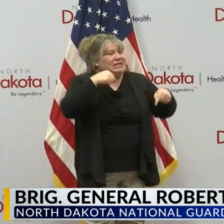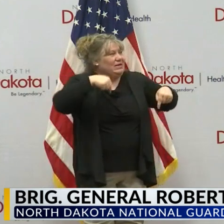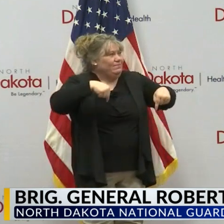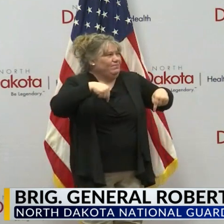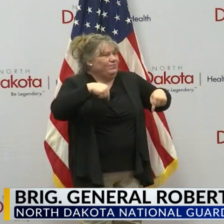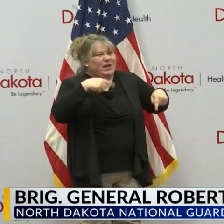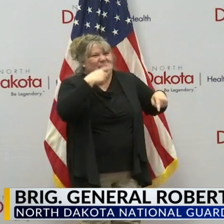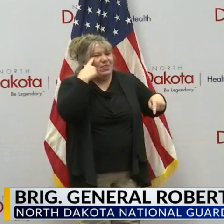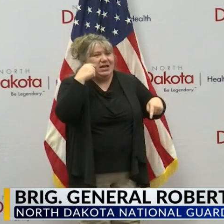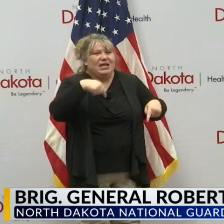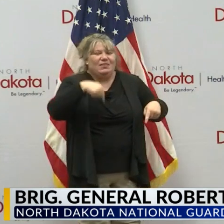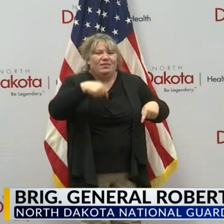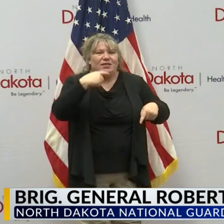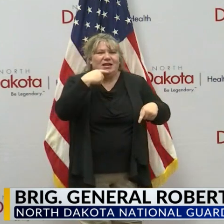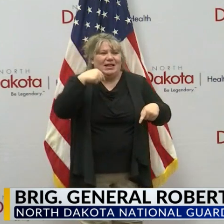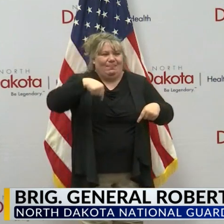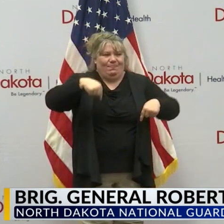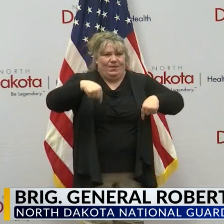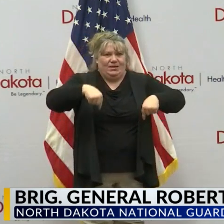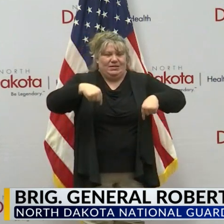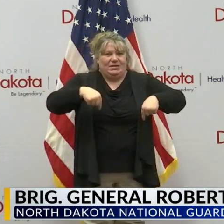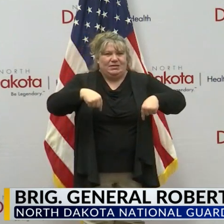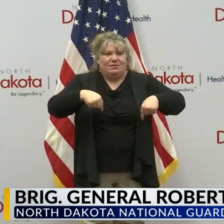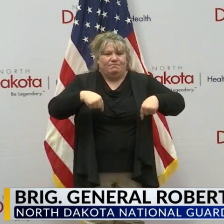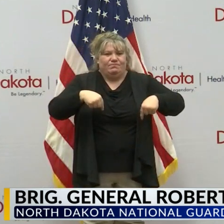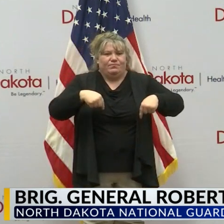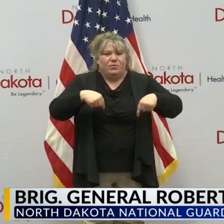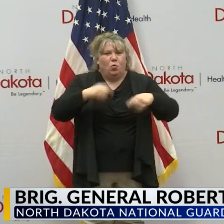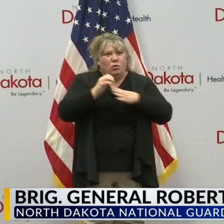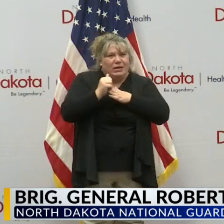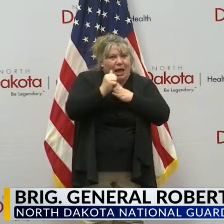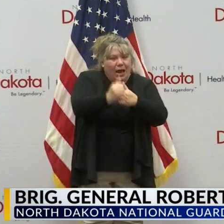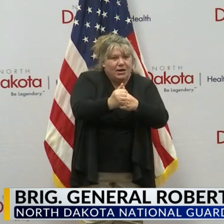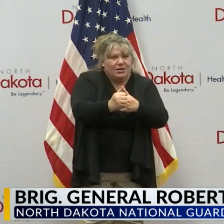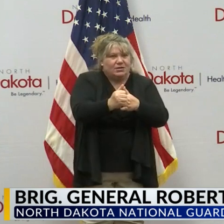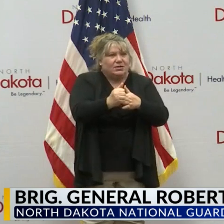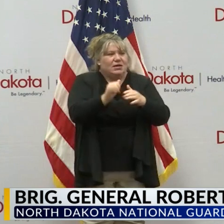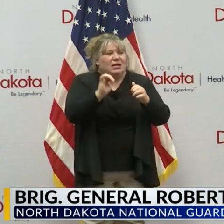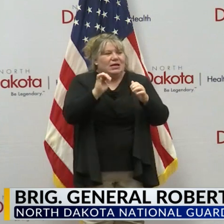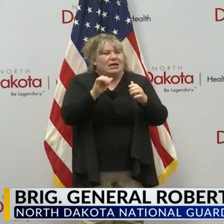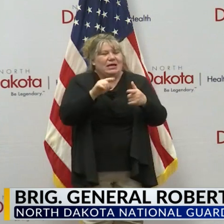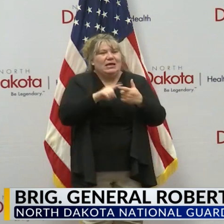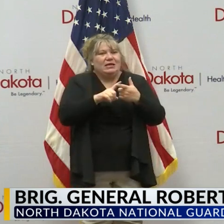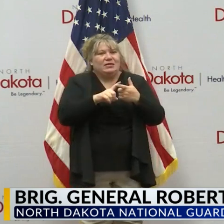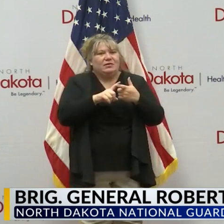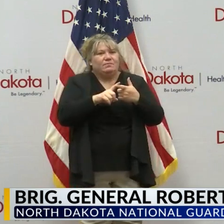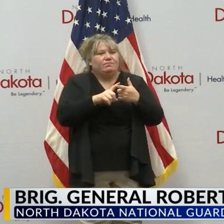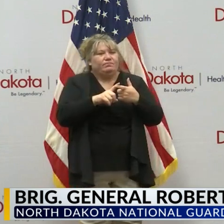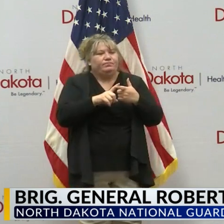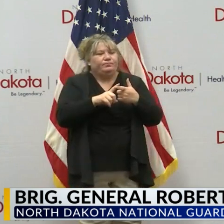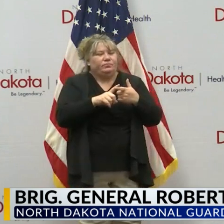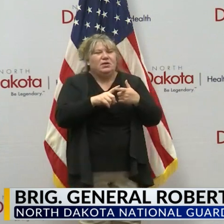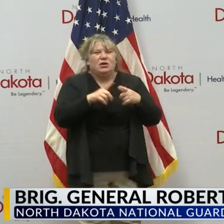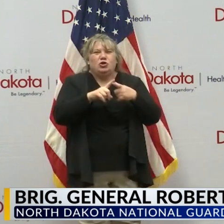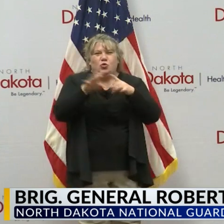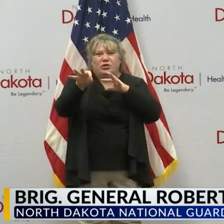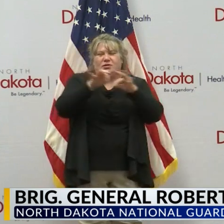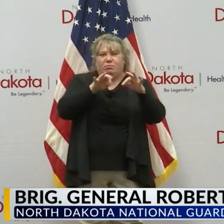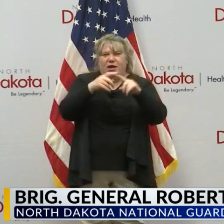the steering wheel, it's the compass, and it is the accelerator. And I'm going to put this in airman's